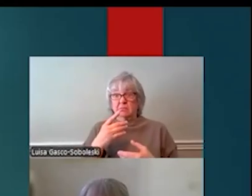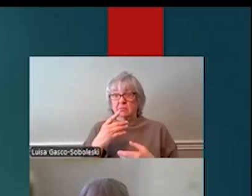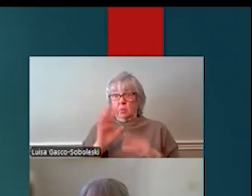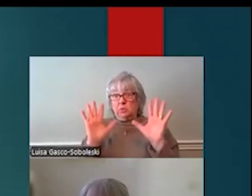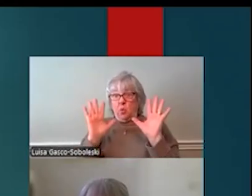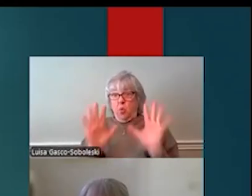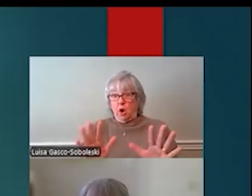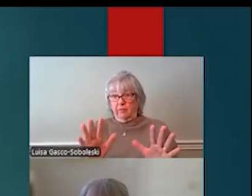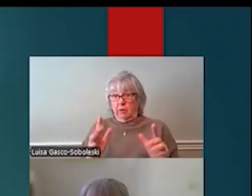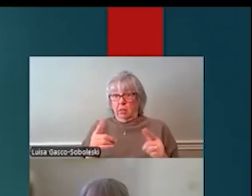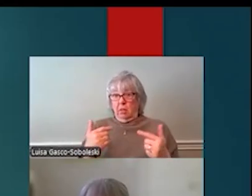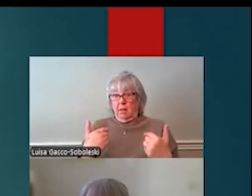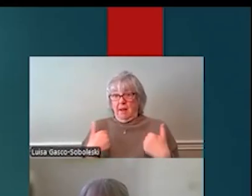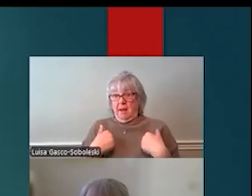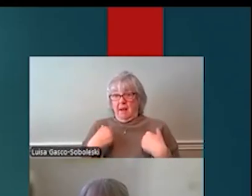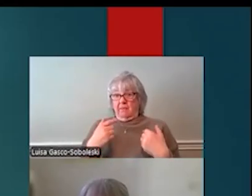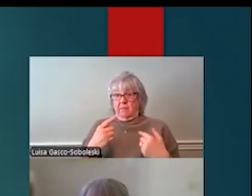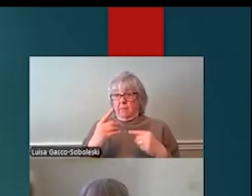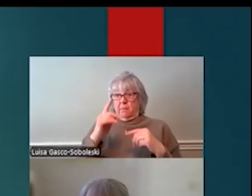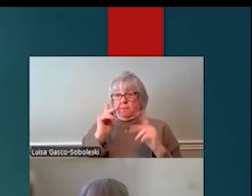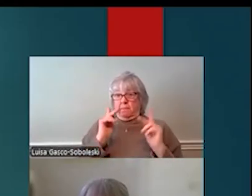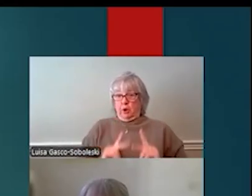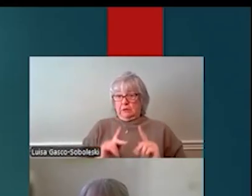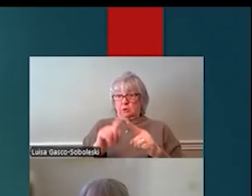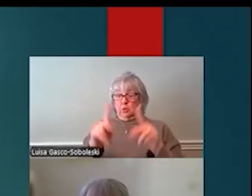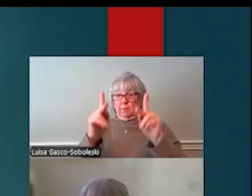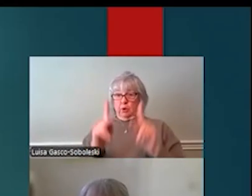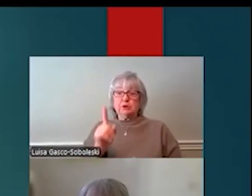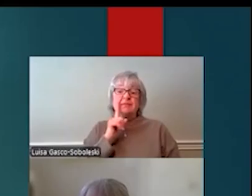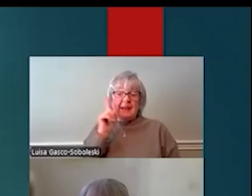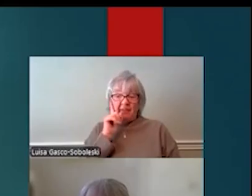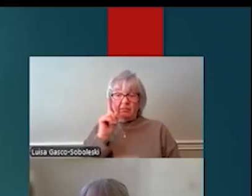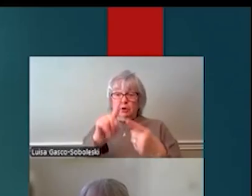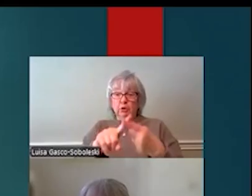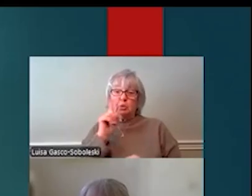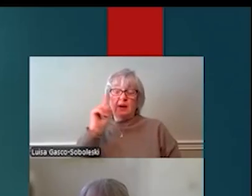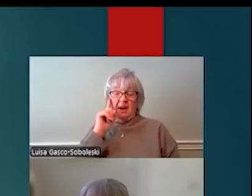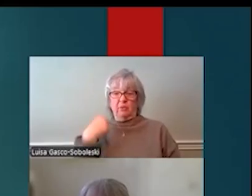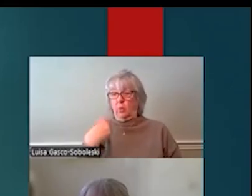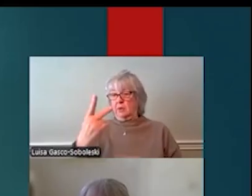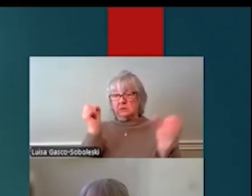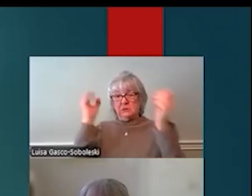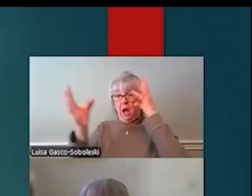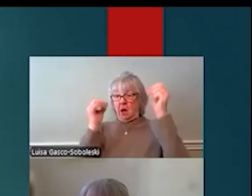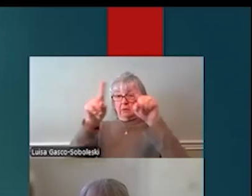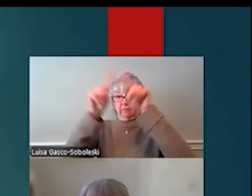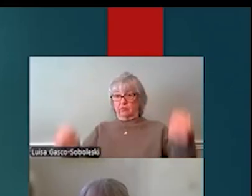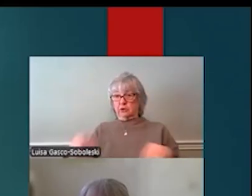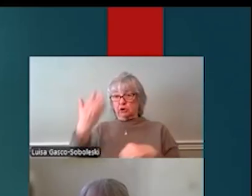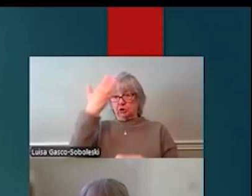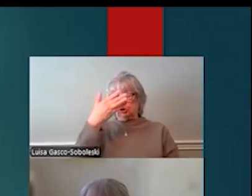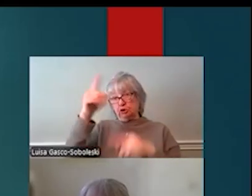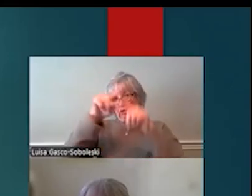can put that on your TV or a laptop, and it's really wonderful. It is a person-to-person contact. If